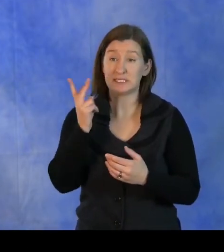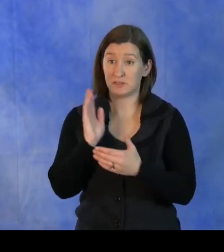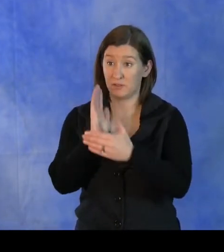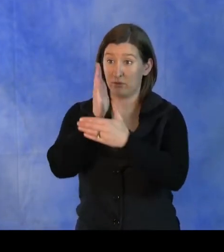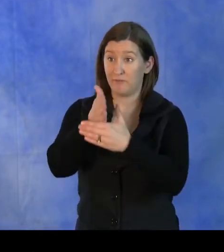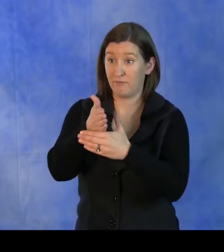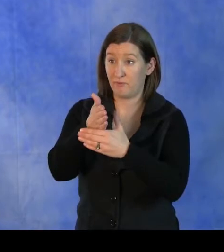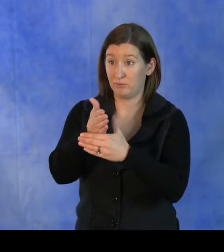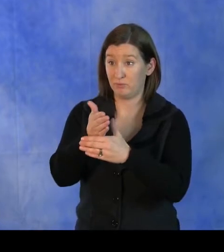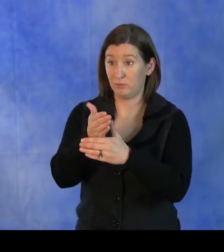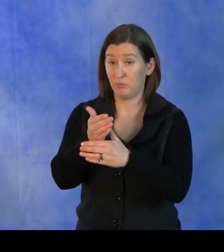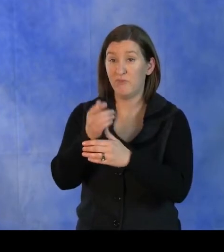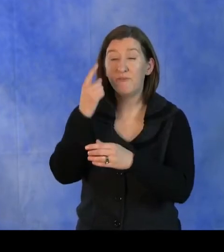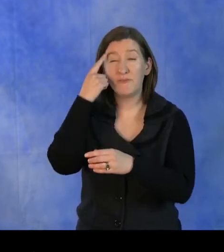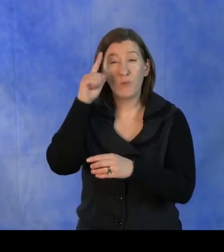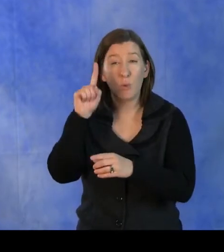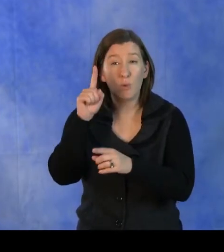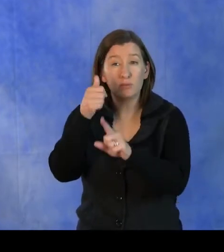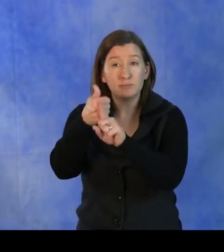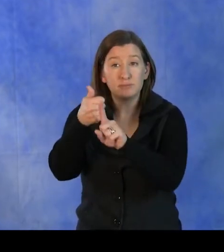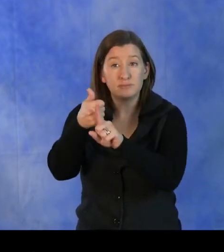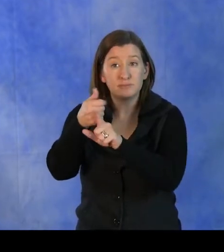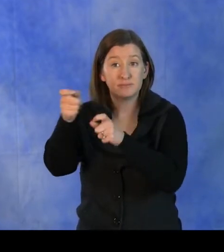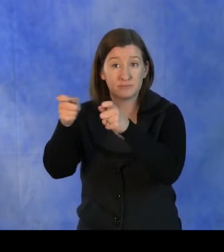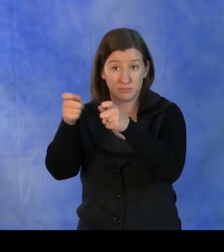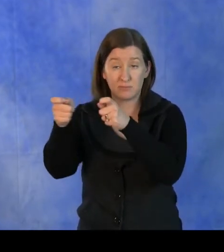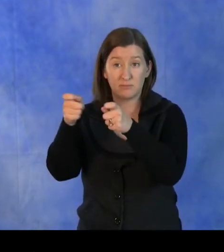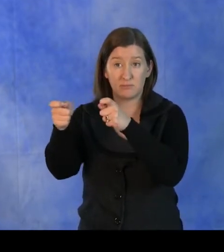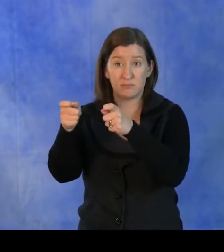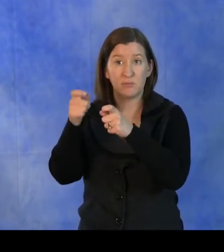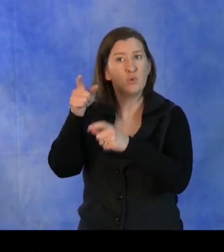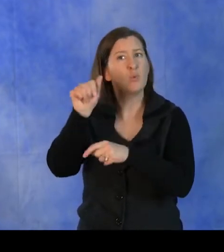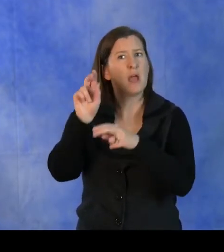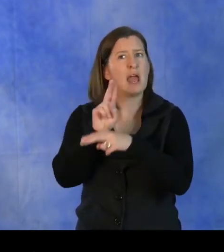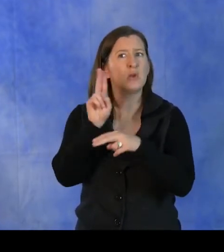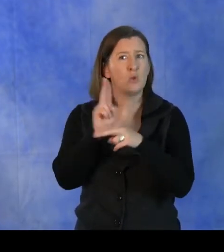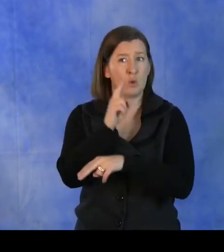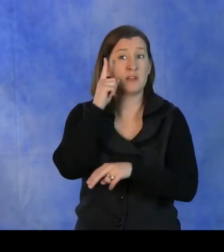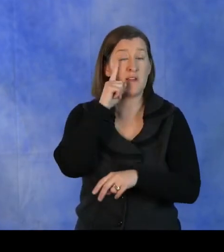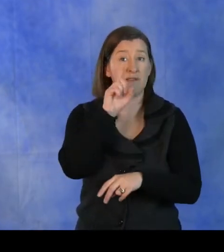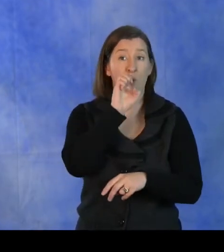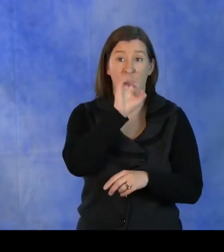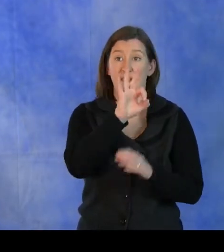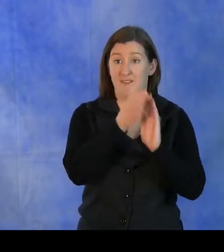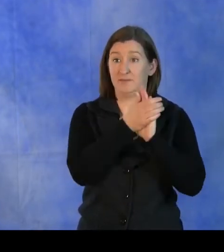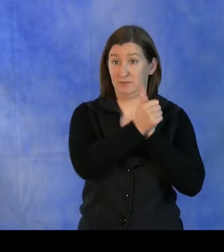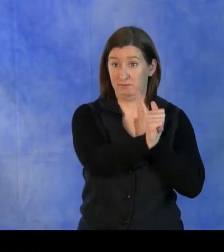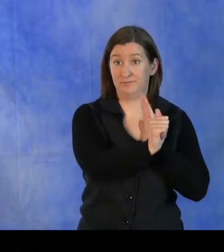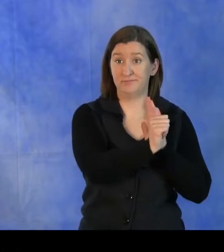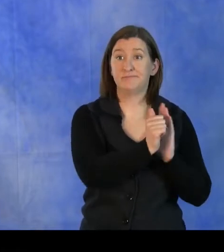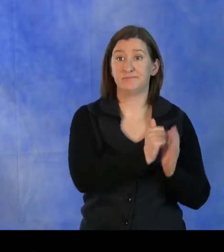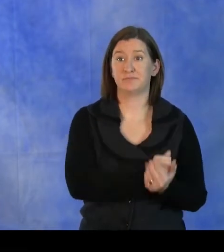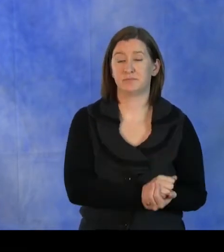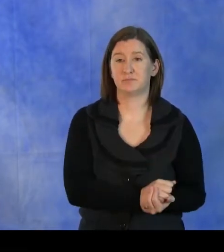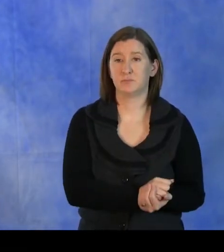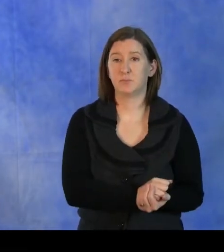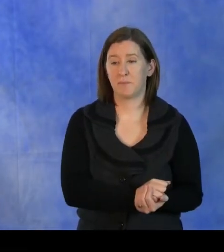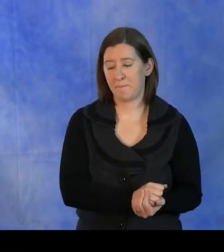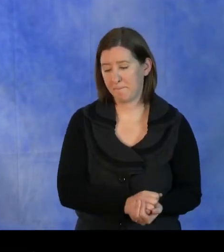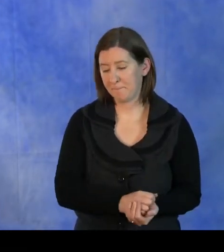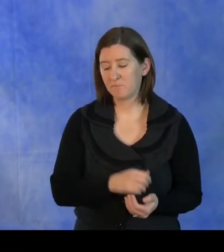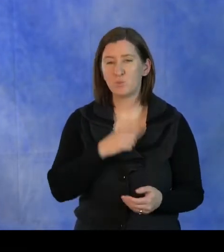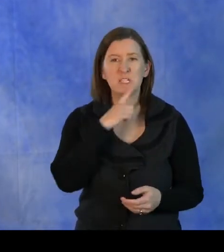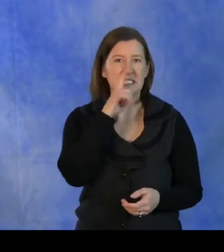It's good to know that if you see an intervention for self-regulation, you can use that for EF skills.